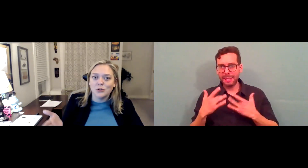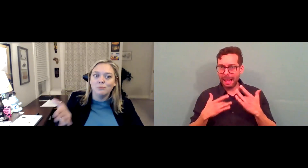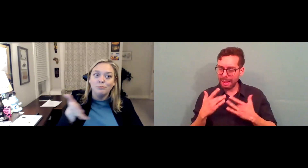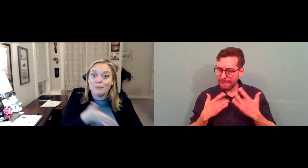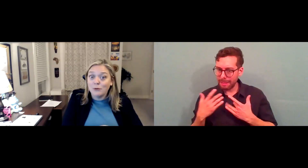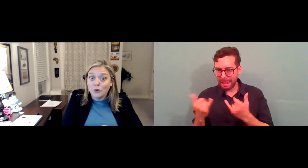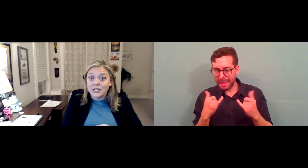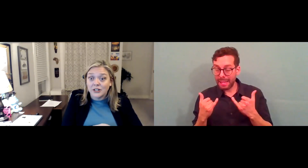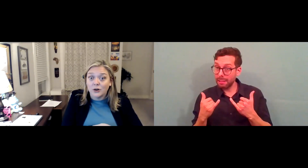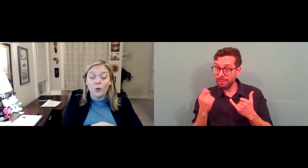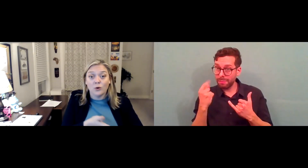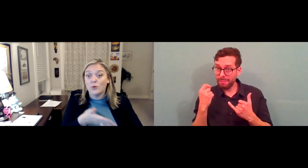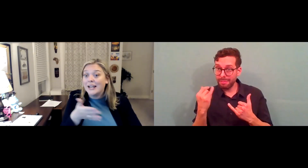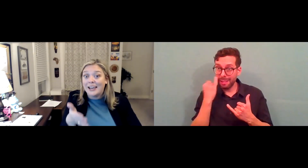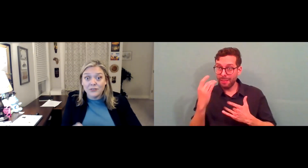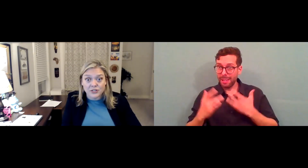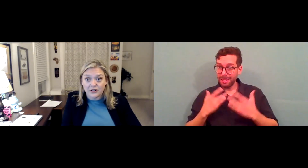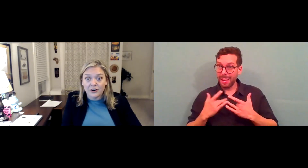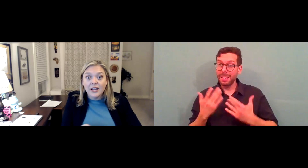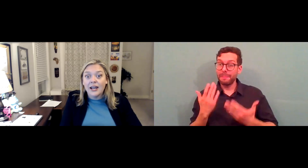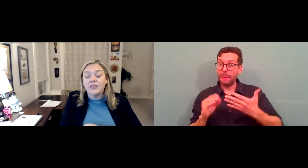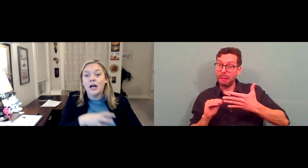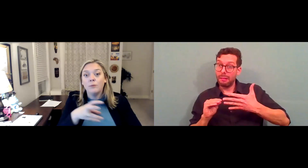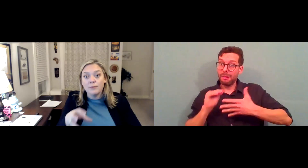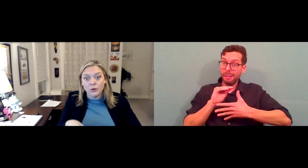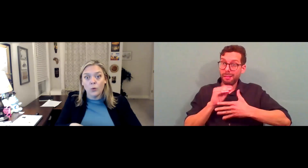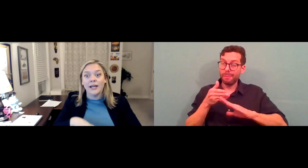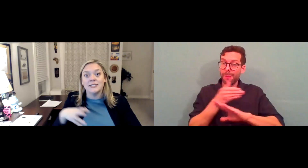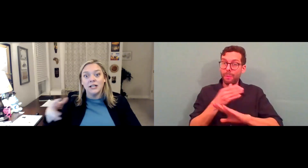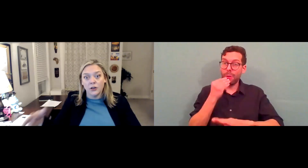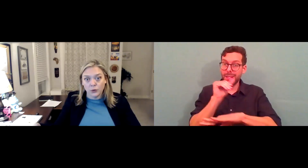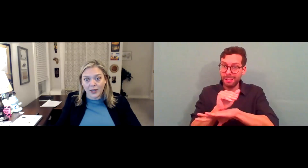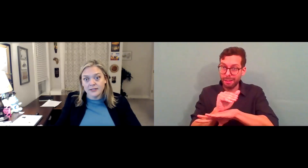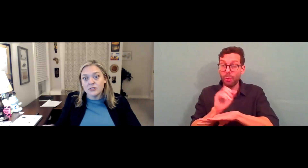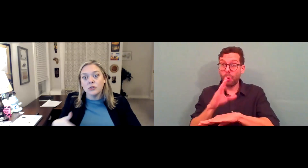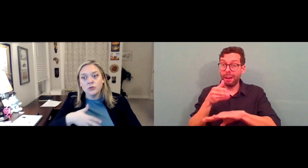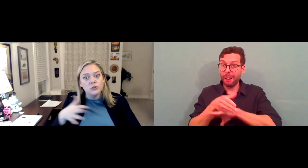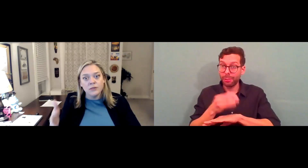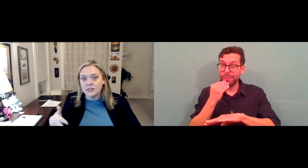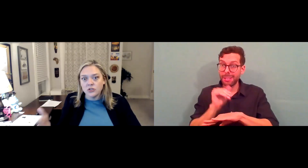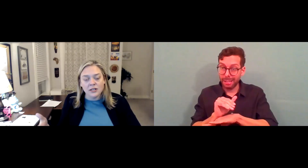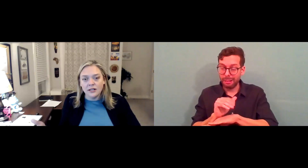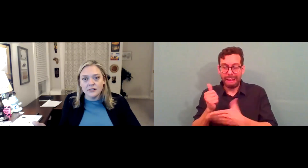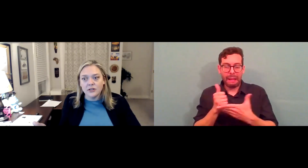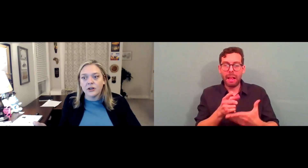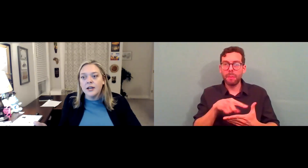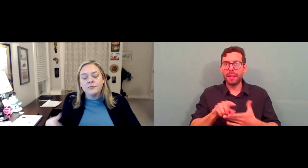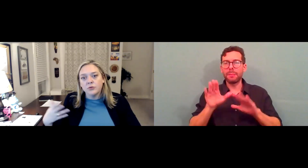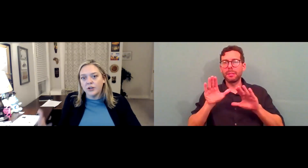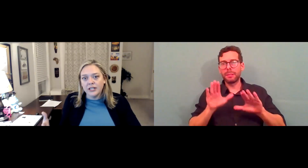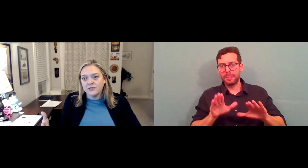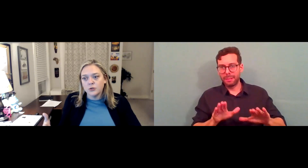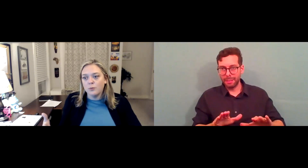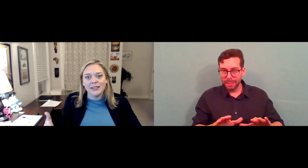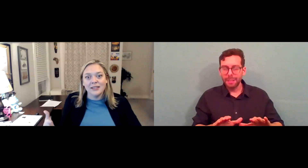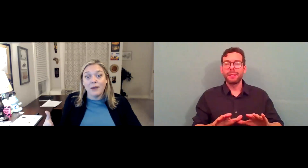it to maybe before dinner or right after dinner, and then help them unwind in other ways. So those are some things to just kind of consider. So